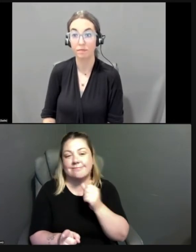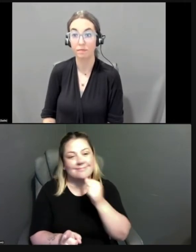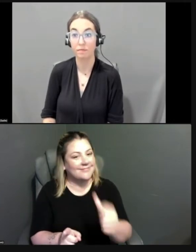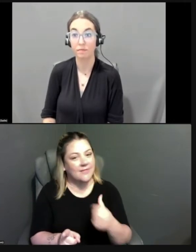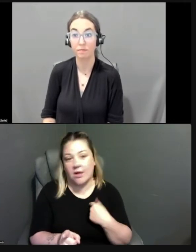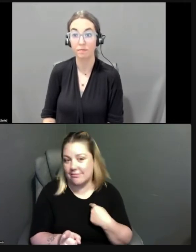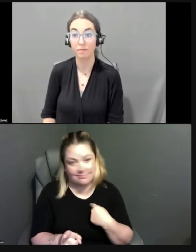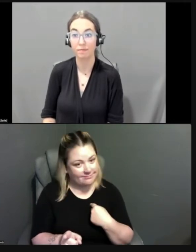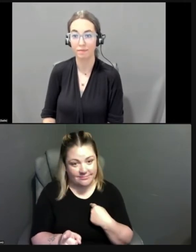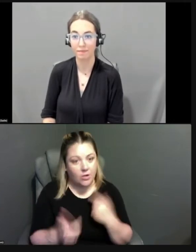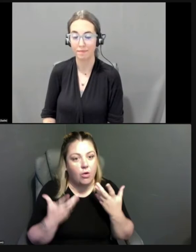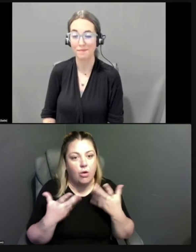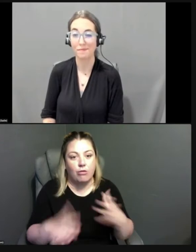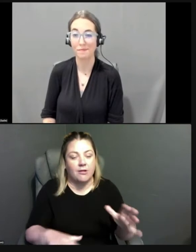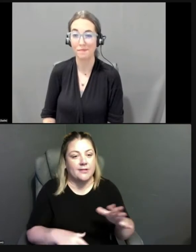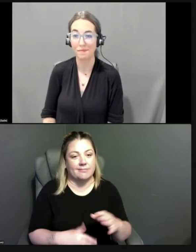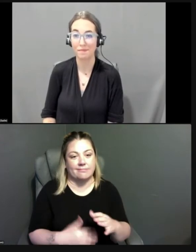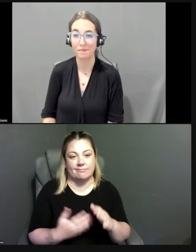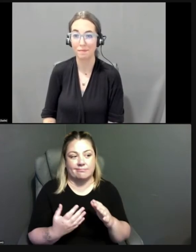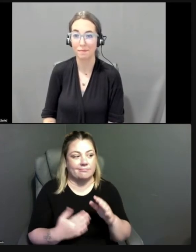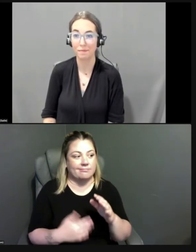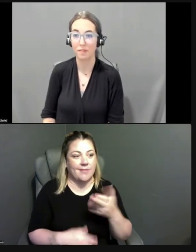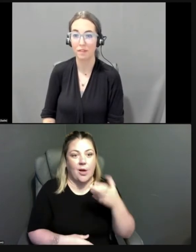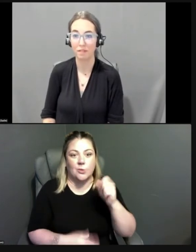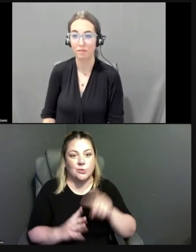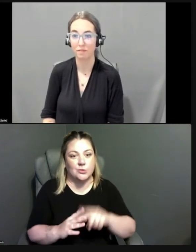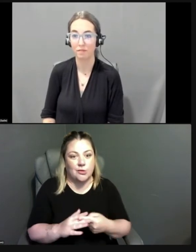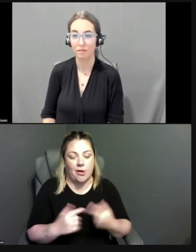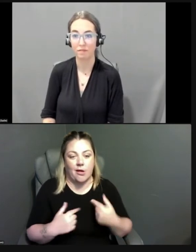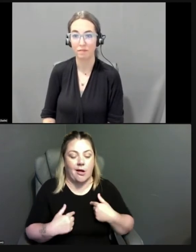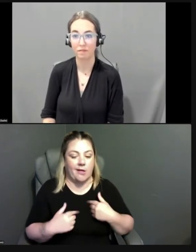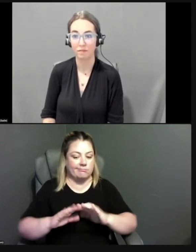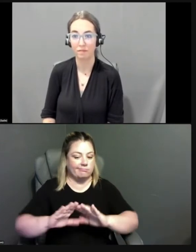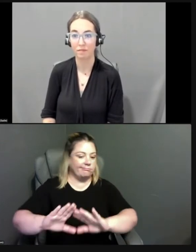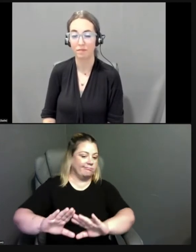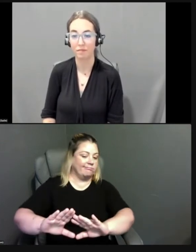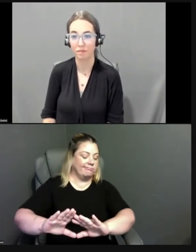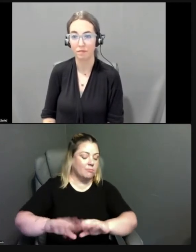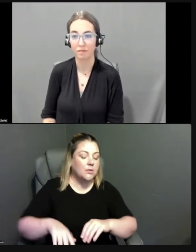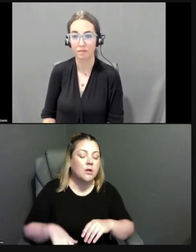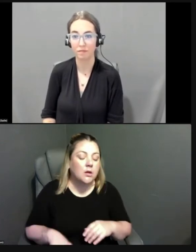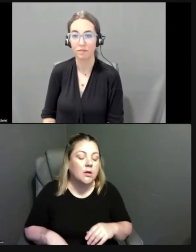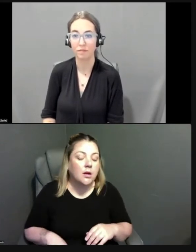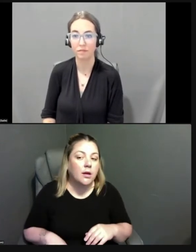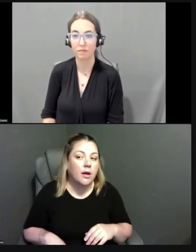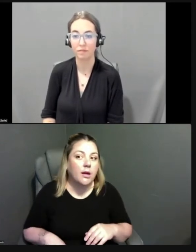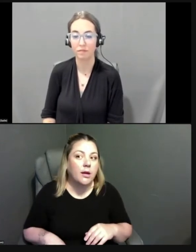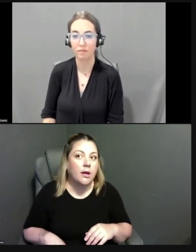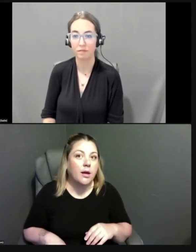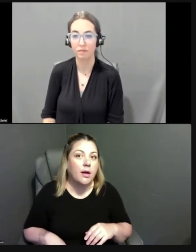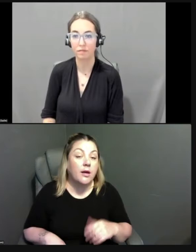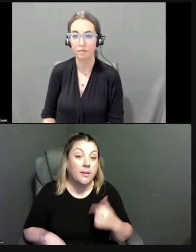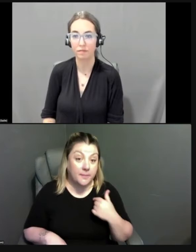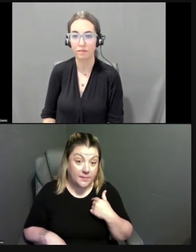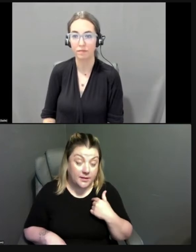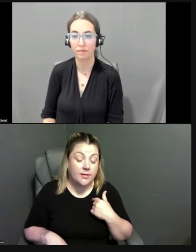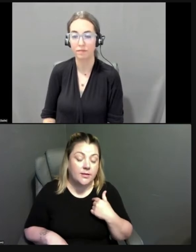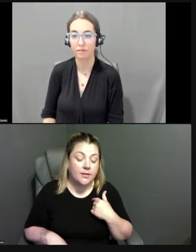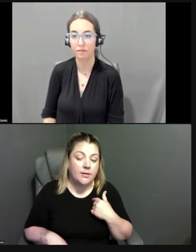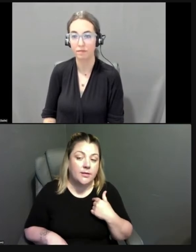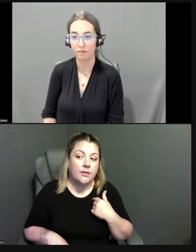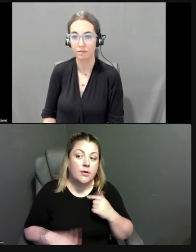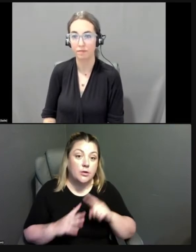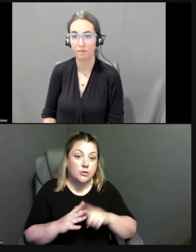cafeteria by the time I got to high school. One of the big things that I think shifted for me once I got into high school